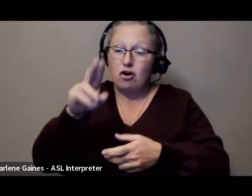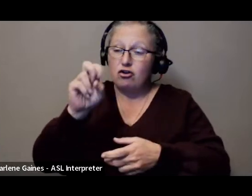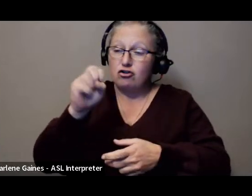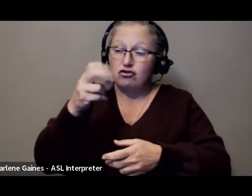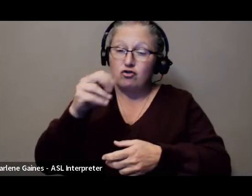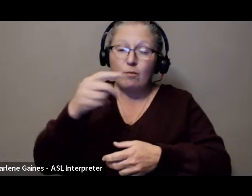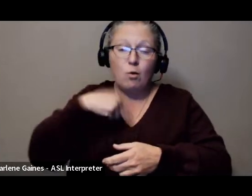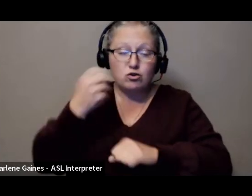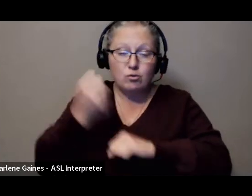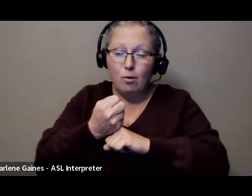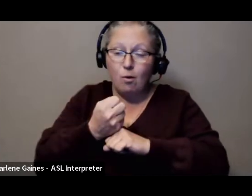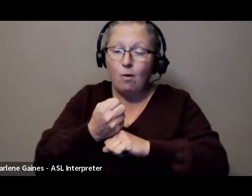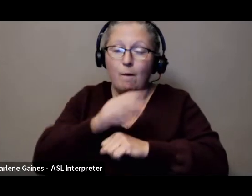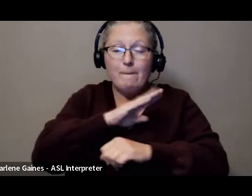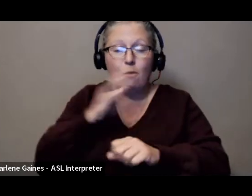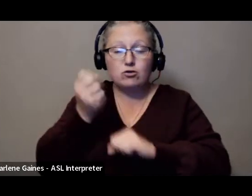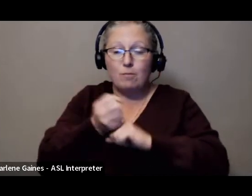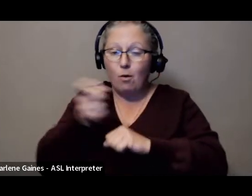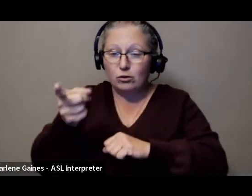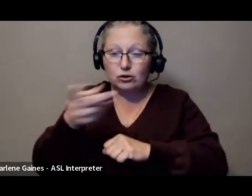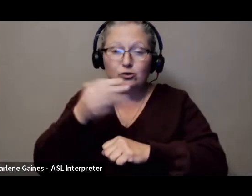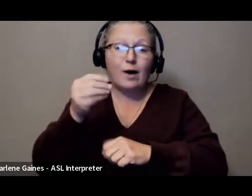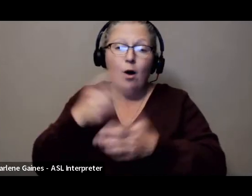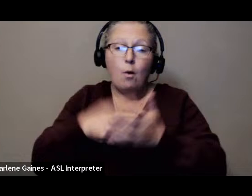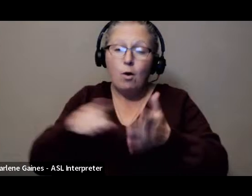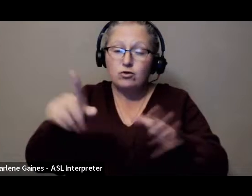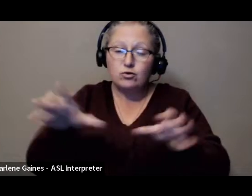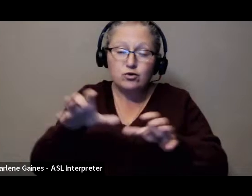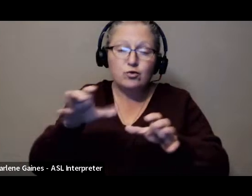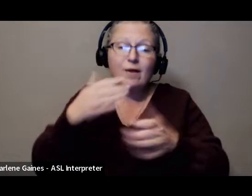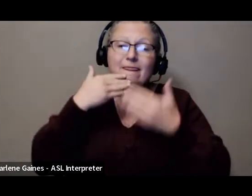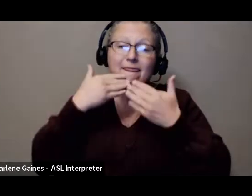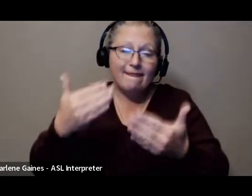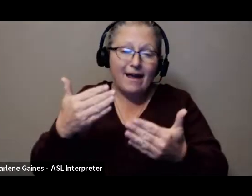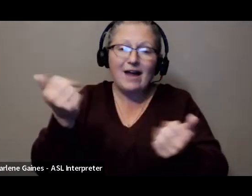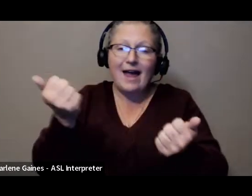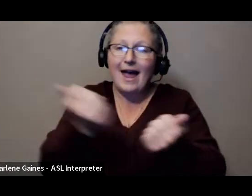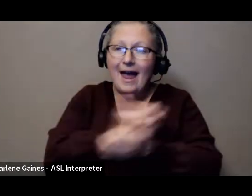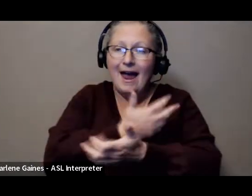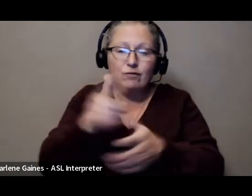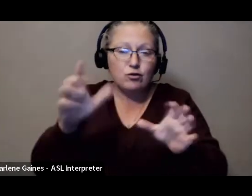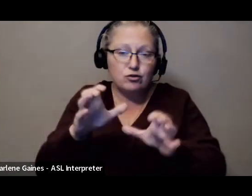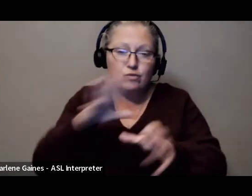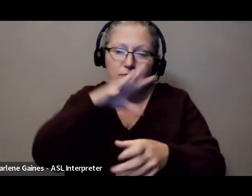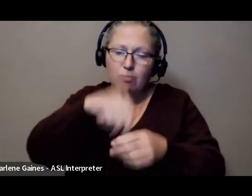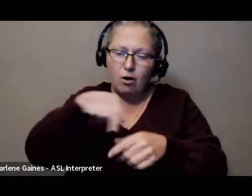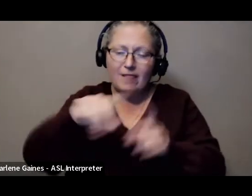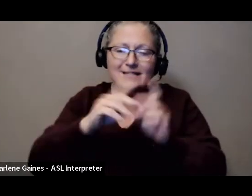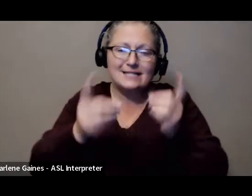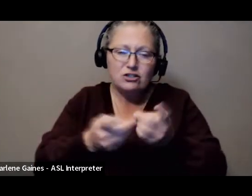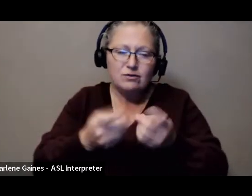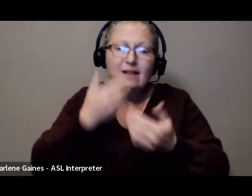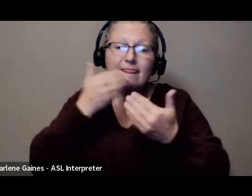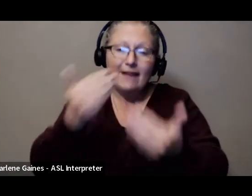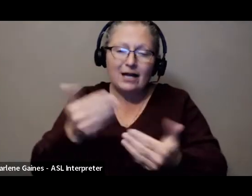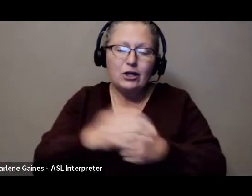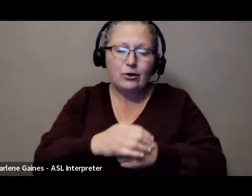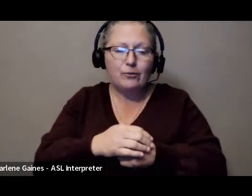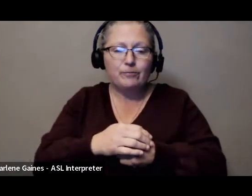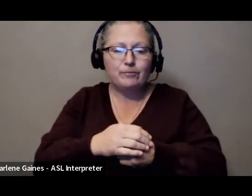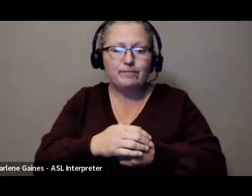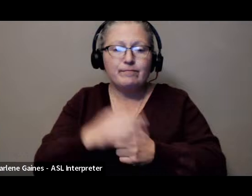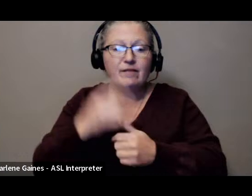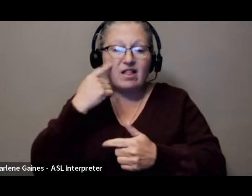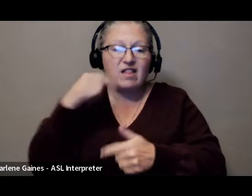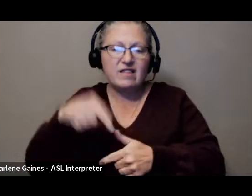support from the board and what you do. And so thank you for everything that you do as part of this district. So thank you. So I